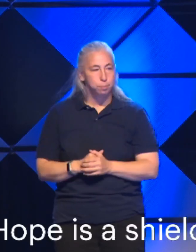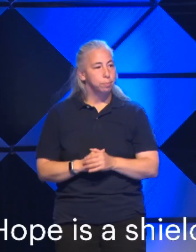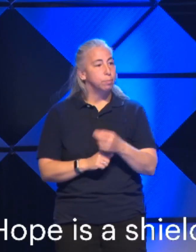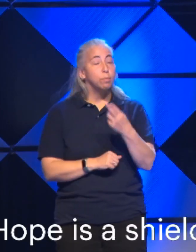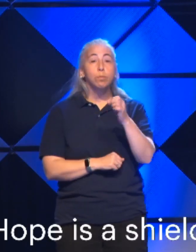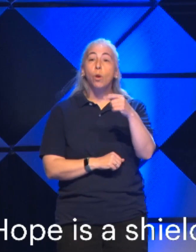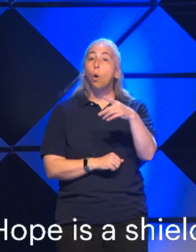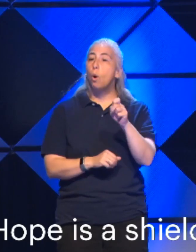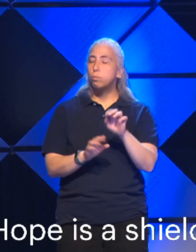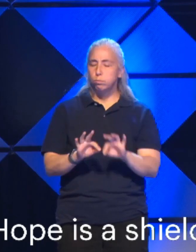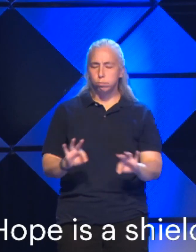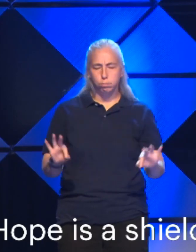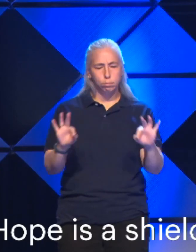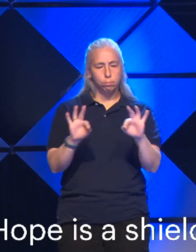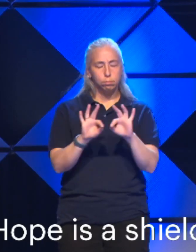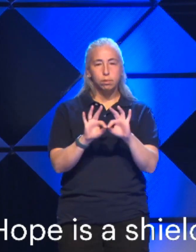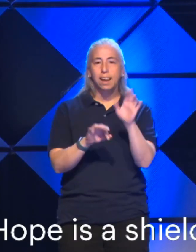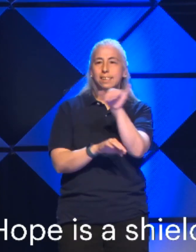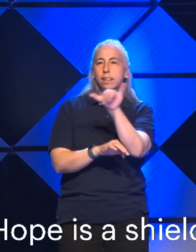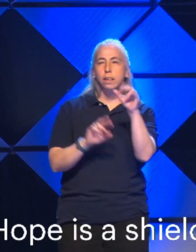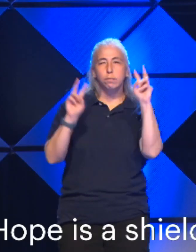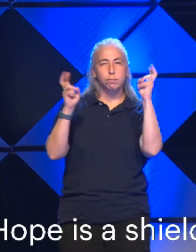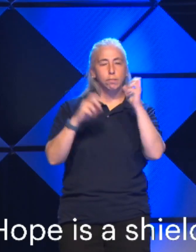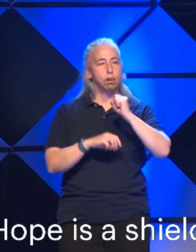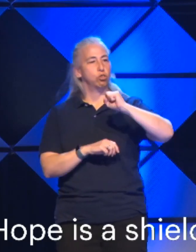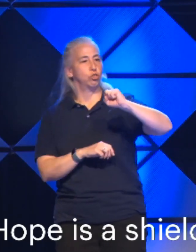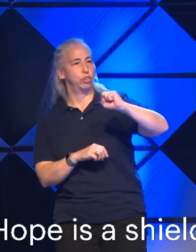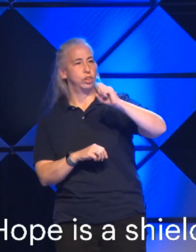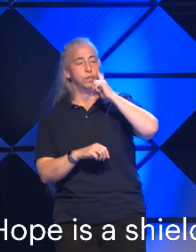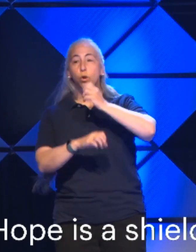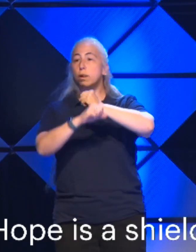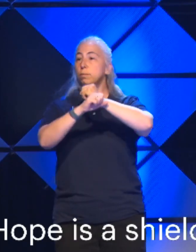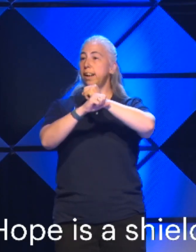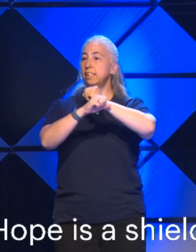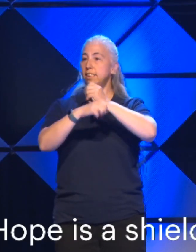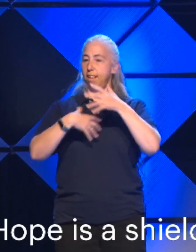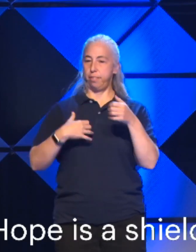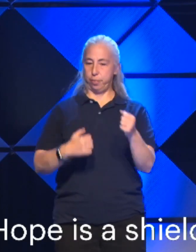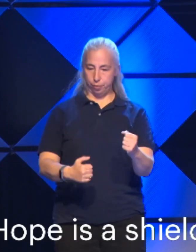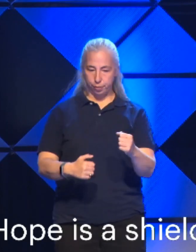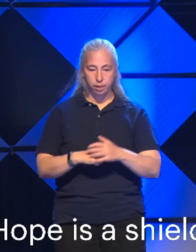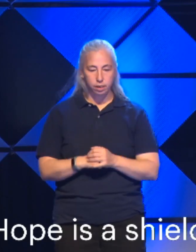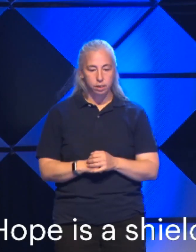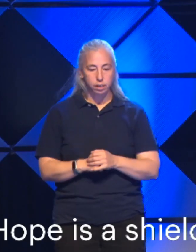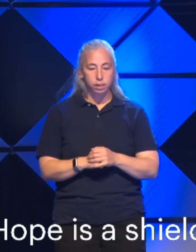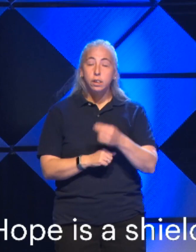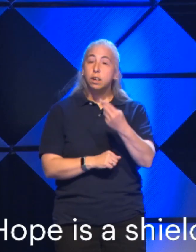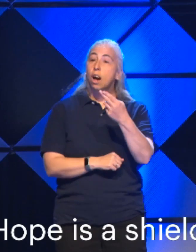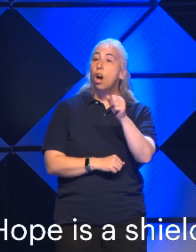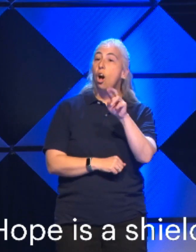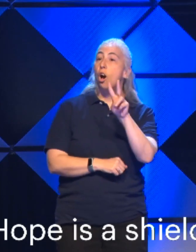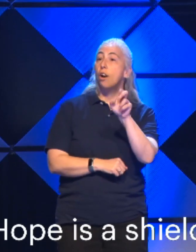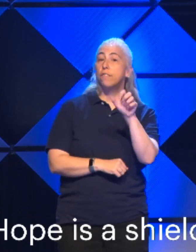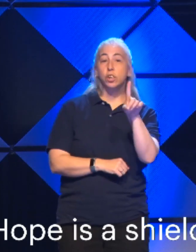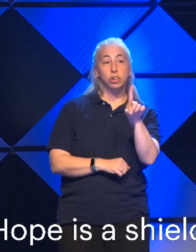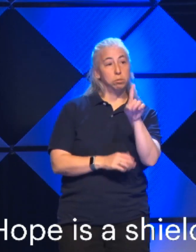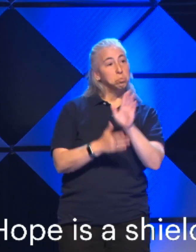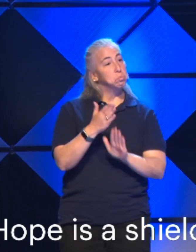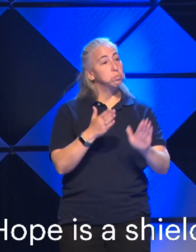to protect our health. One of the Harvard professors, very respected, of